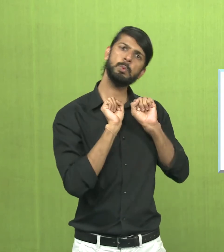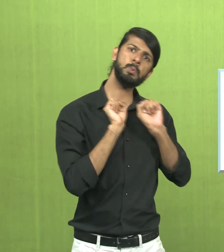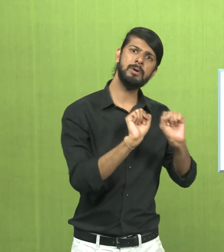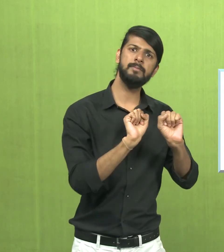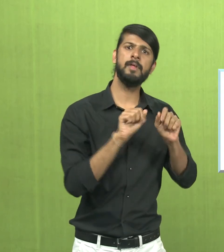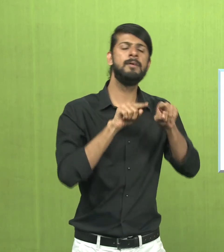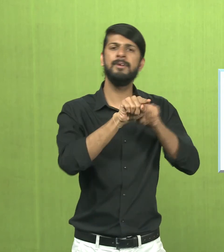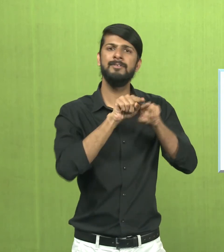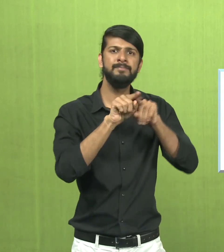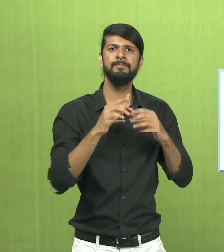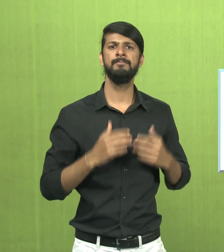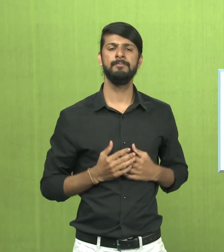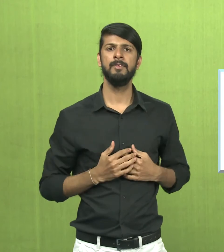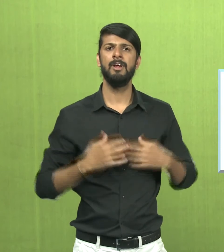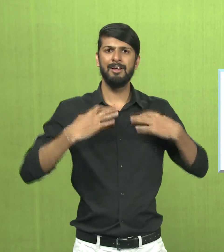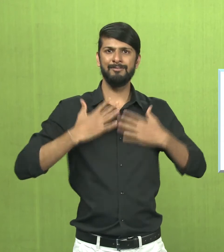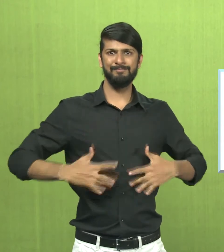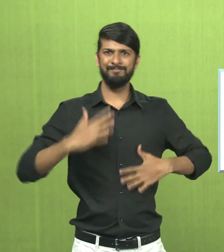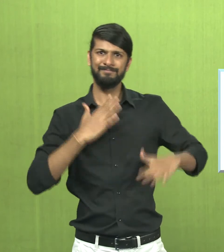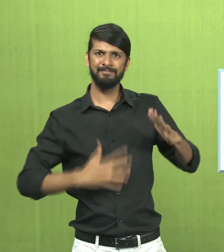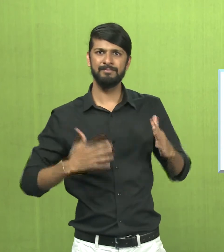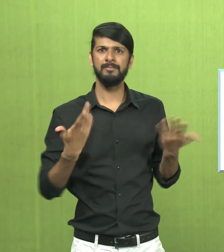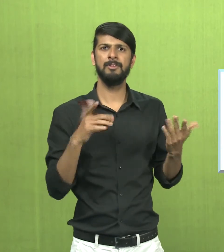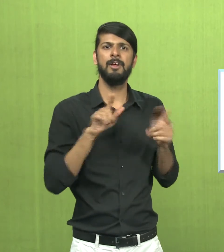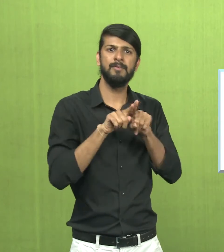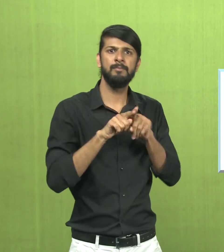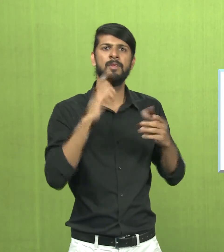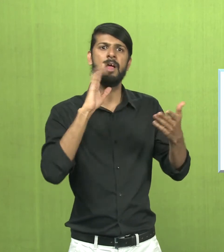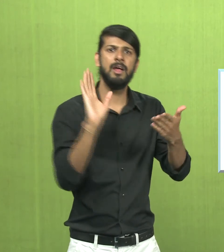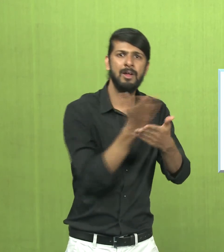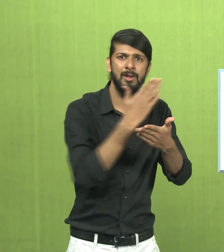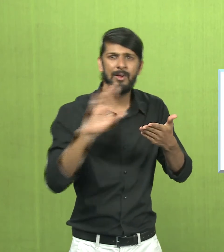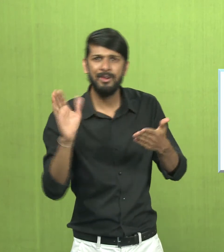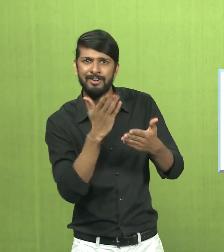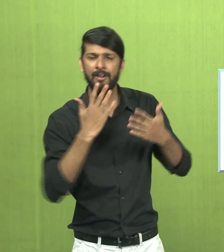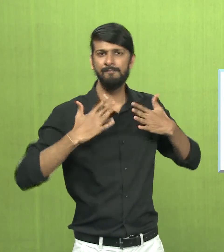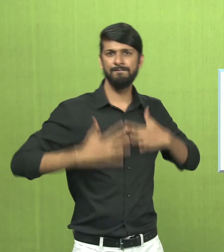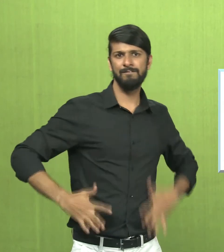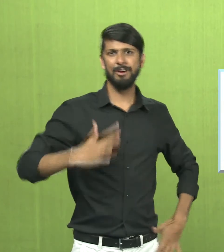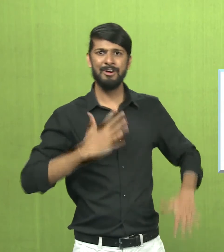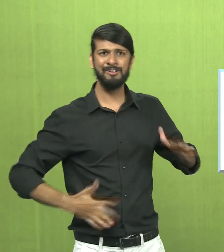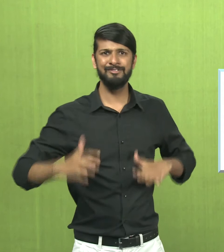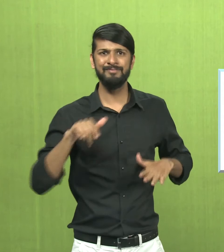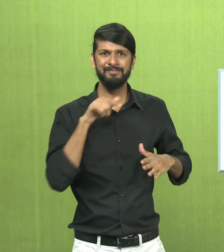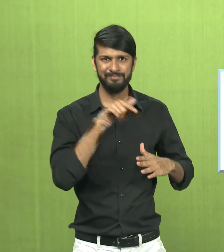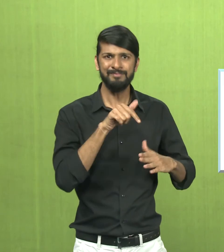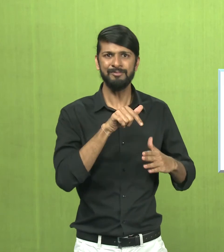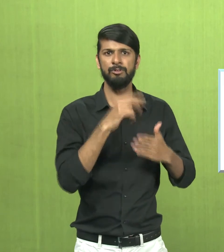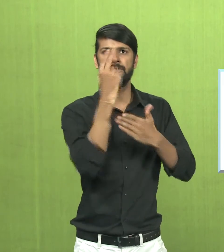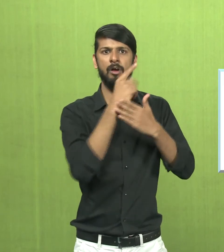Rajasthani painting style particularly had contemporary costume, so like the dress of the